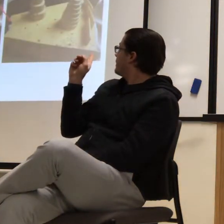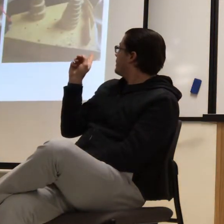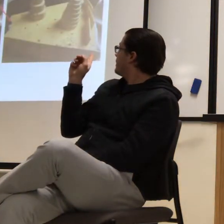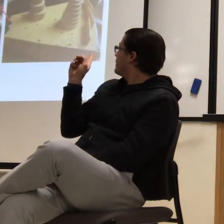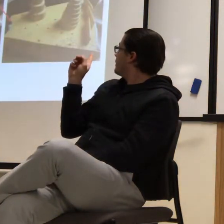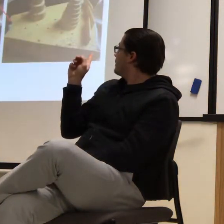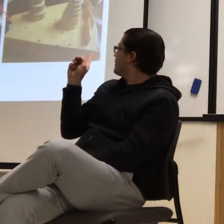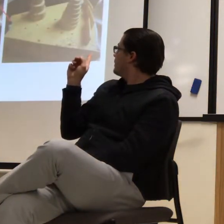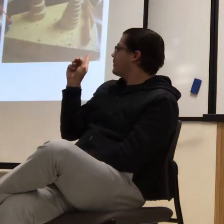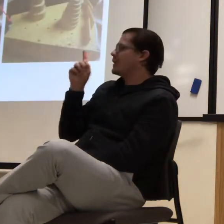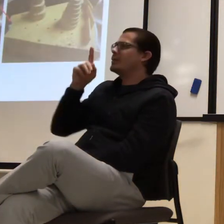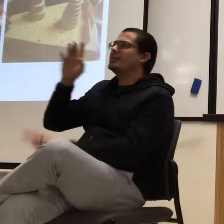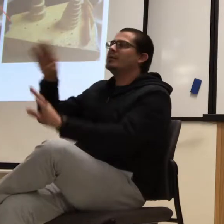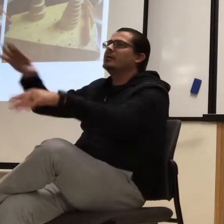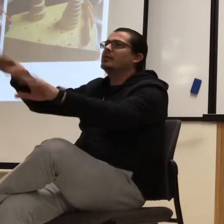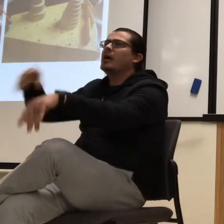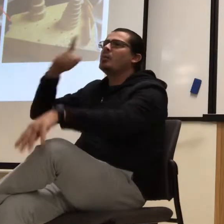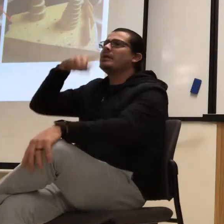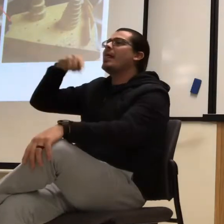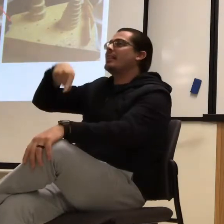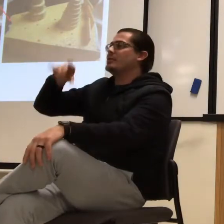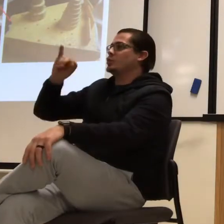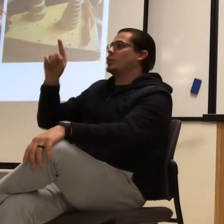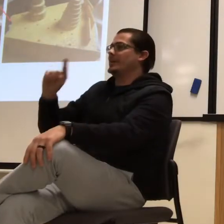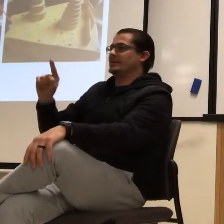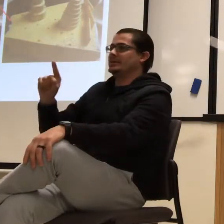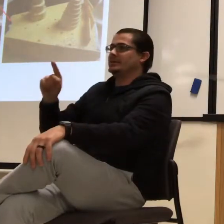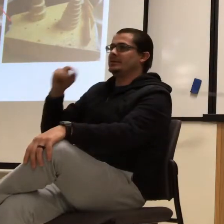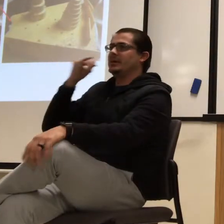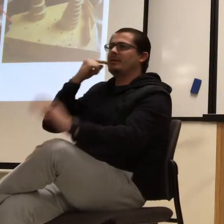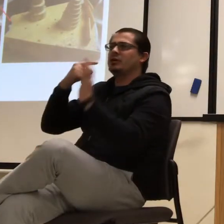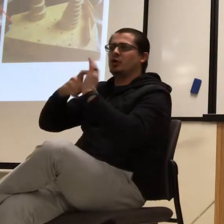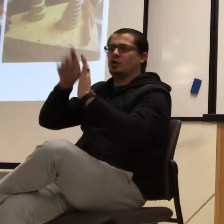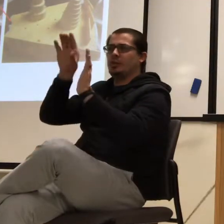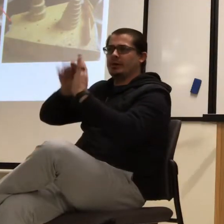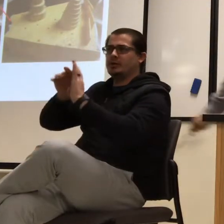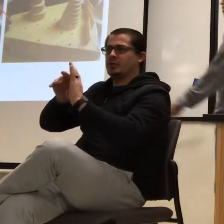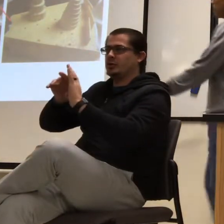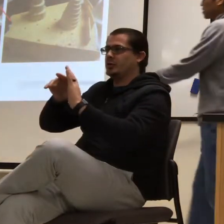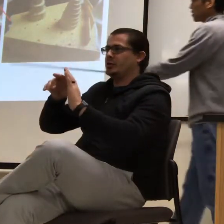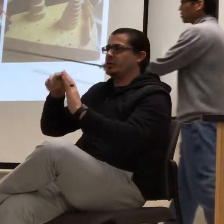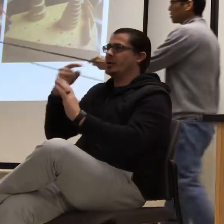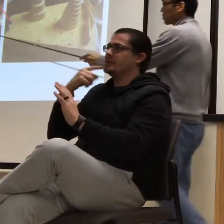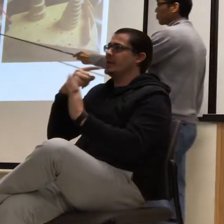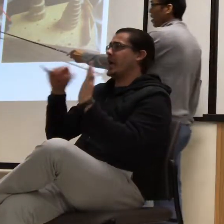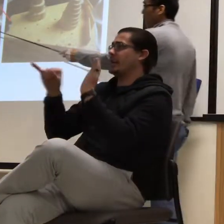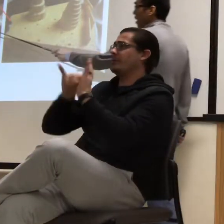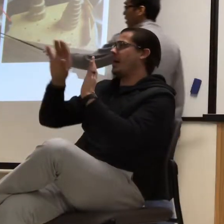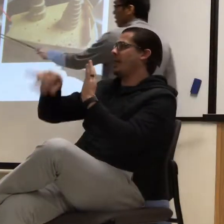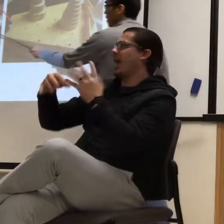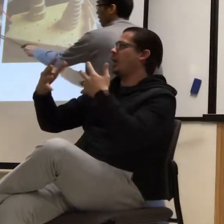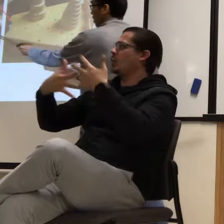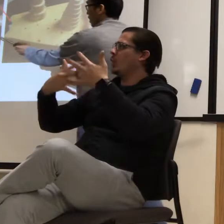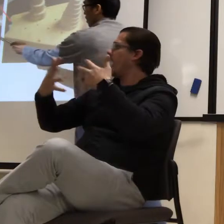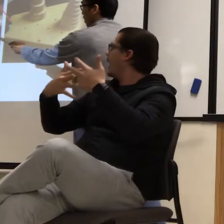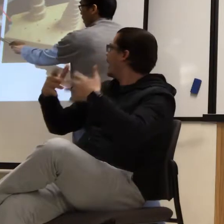well, let's pretend it's the quiz. And I show you a picture like this. And I say, identify this